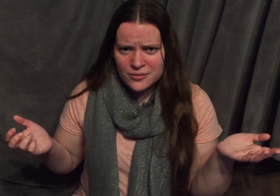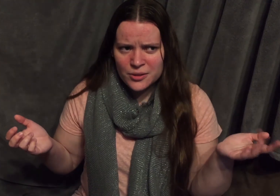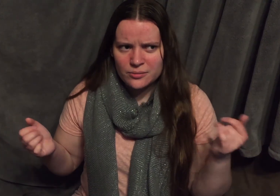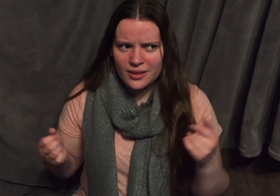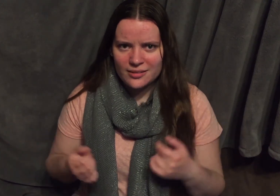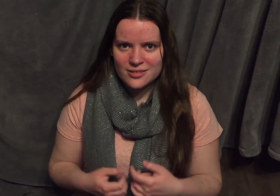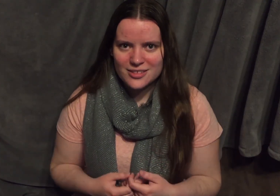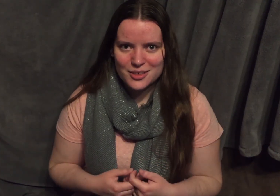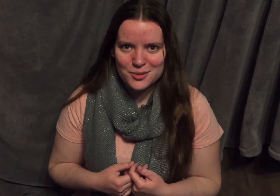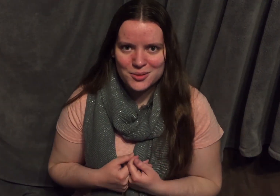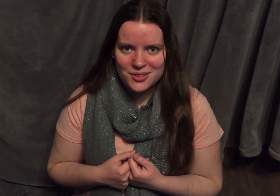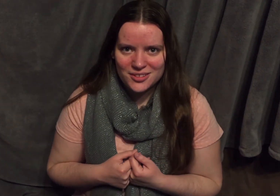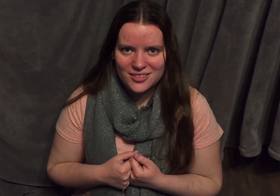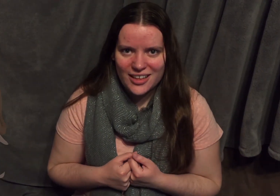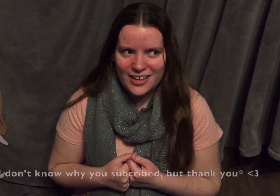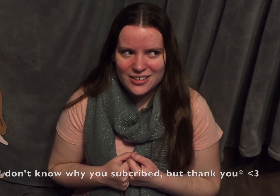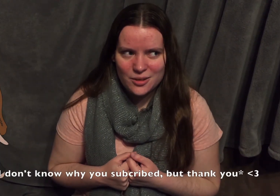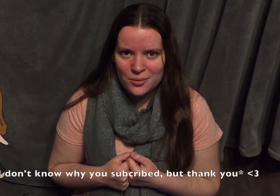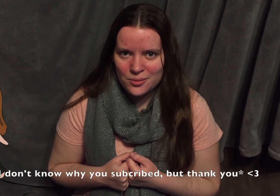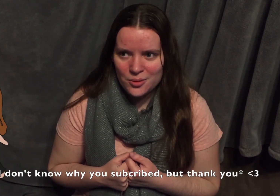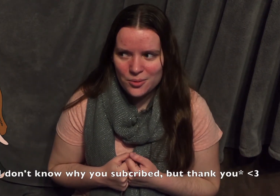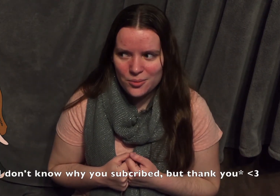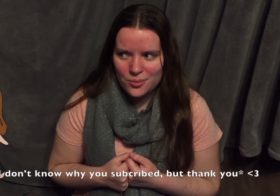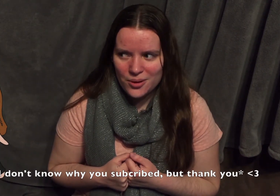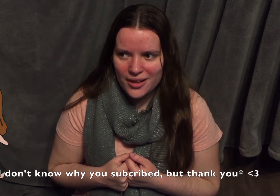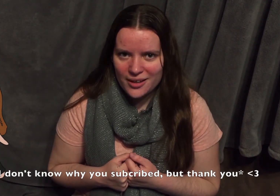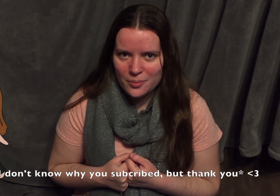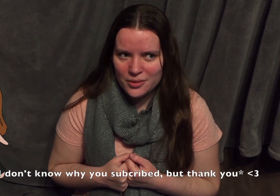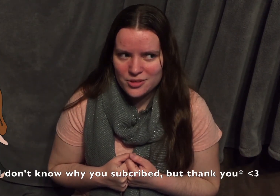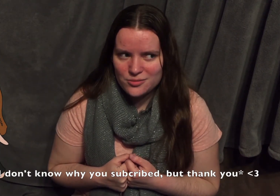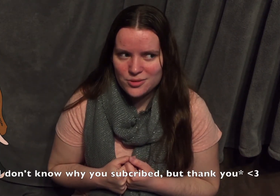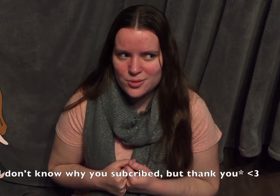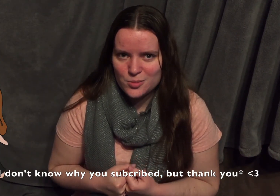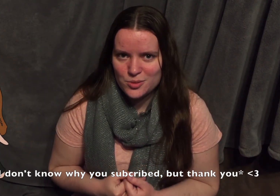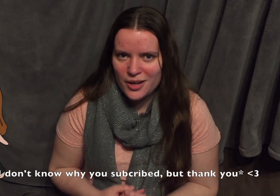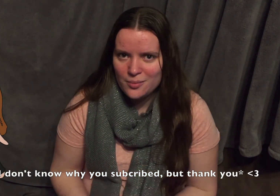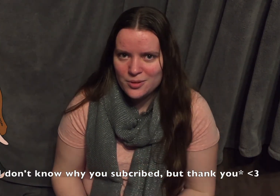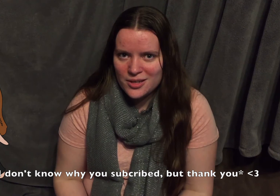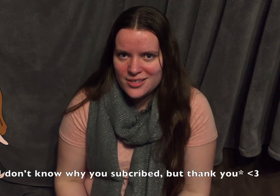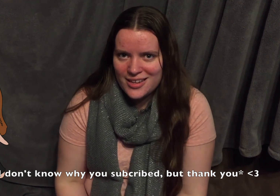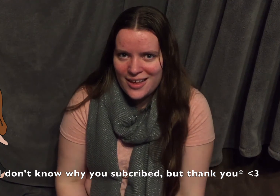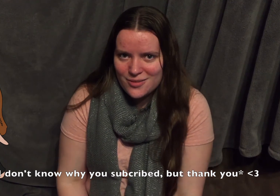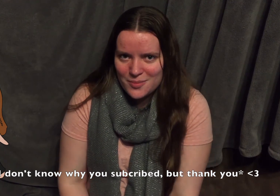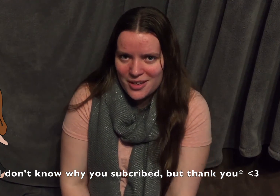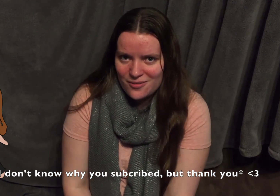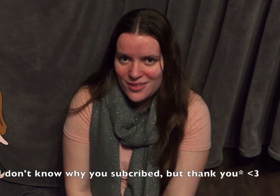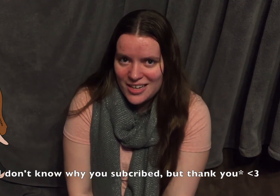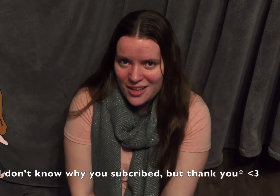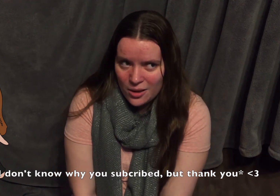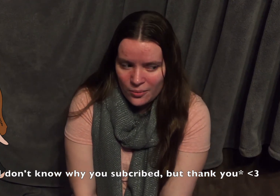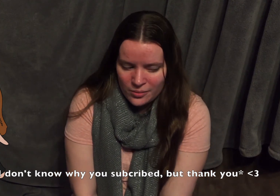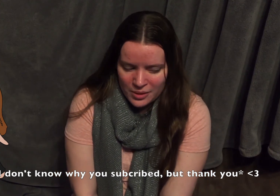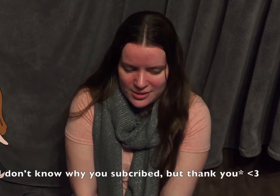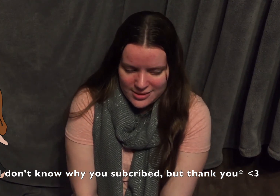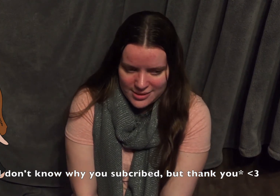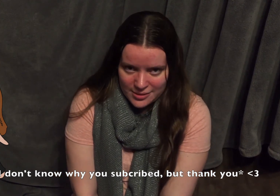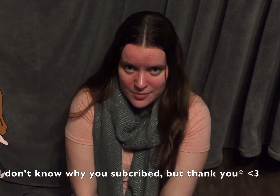of you. That's cool. I don't know why a bunch of you subscribed, because I haven't made a video in months, I'm